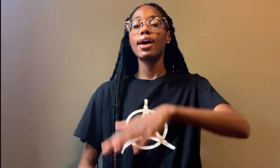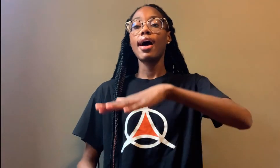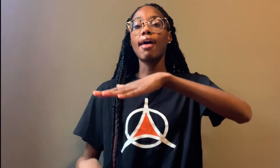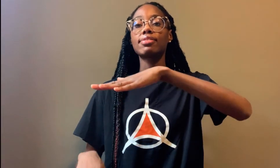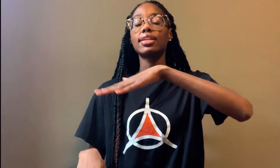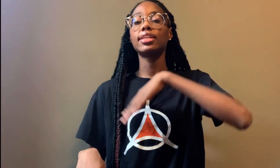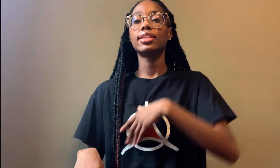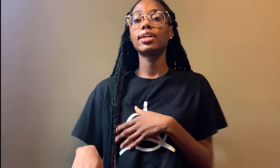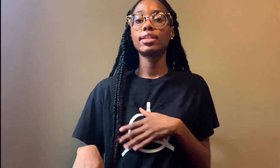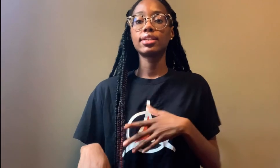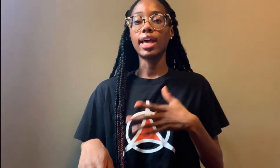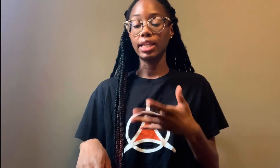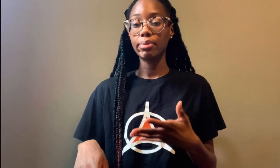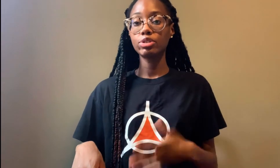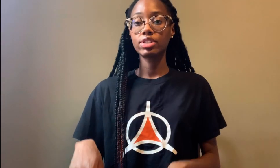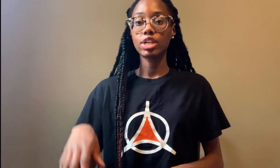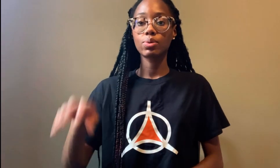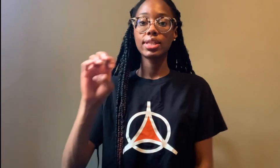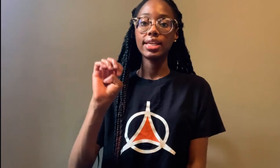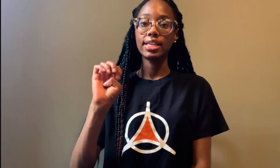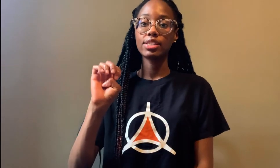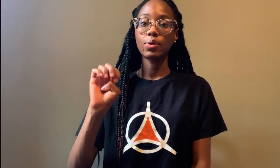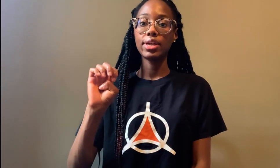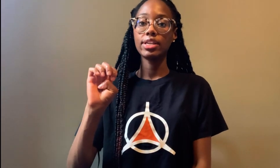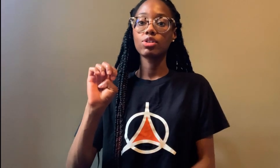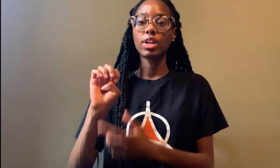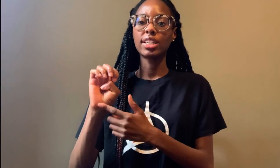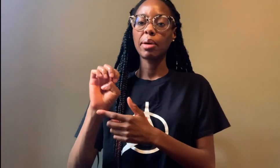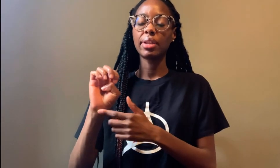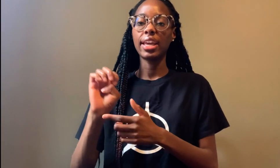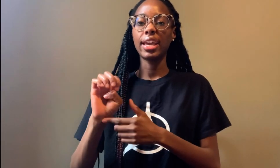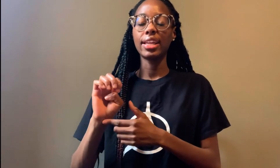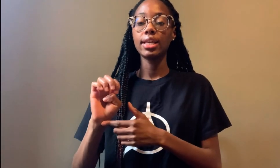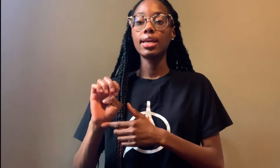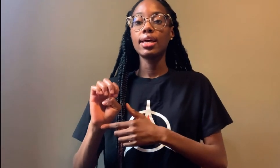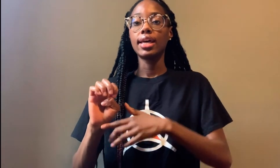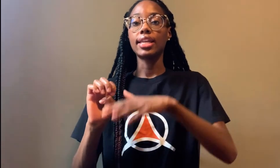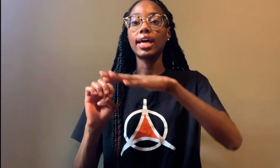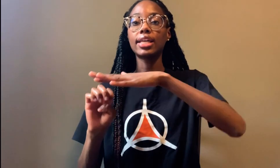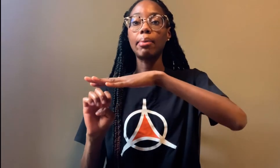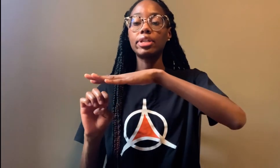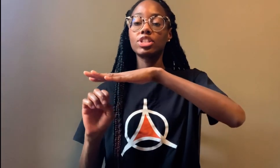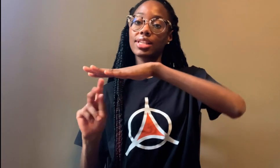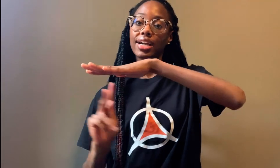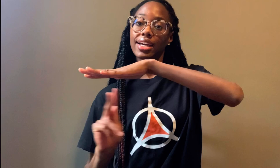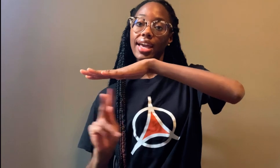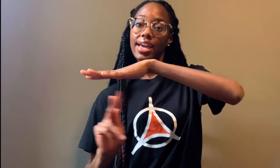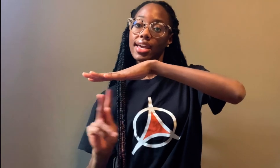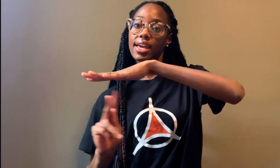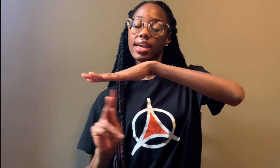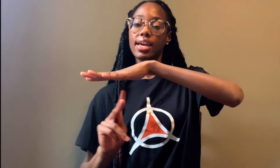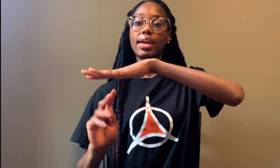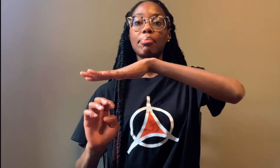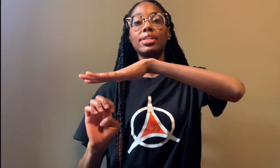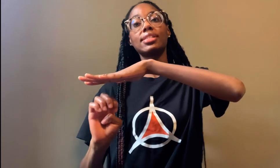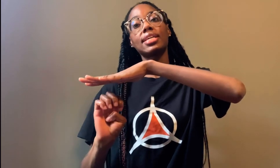I've seen it done, elementary starts with an E, so E is on our dominant hand. Non-dominant, just like a K, but it's an